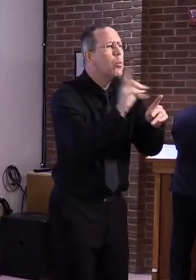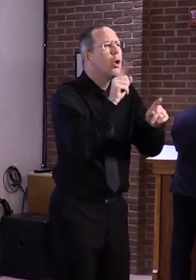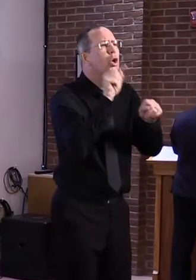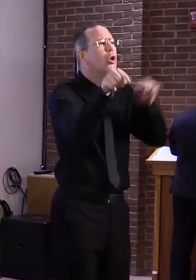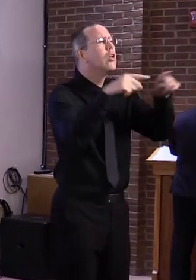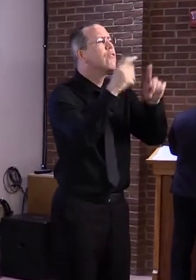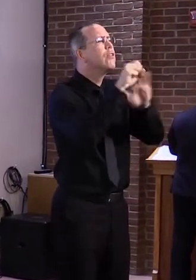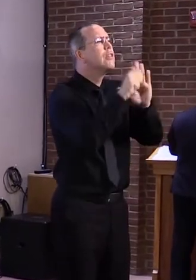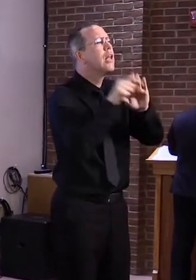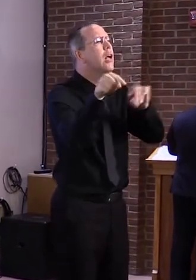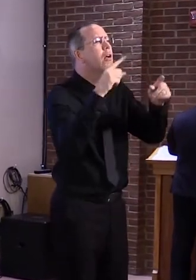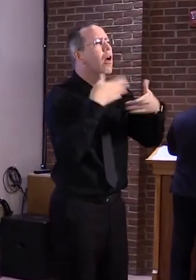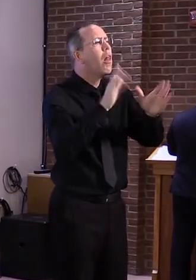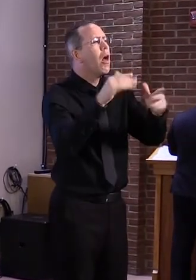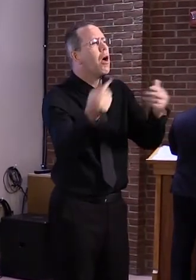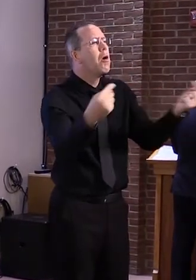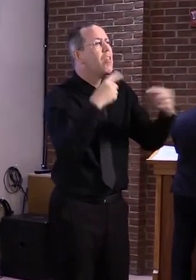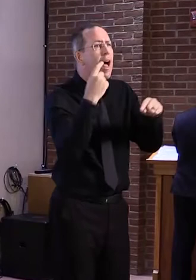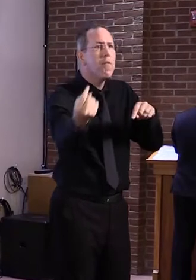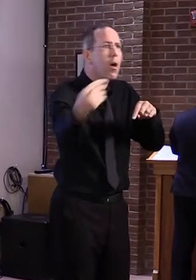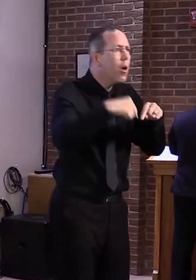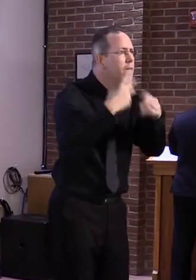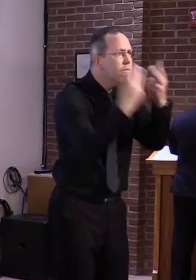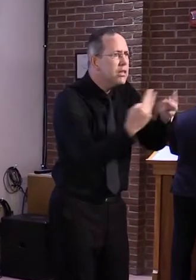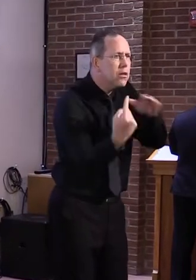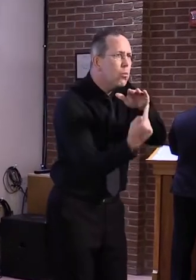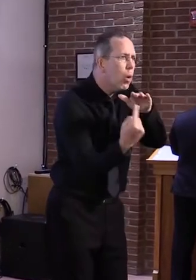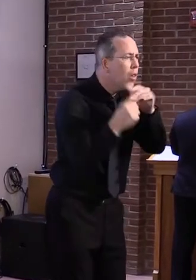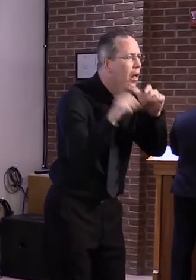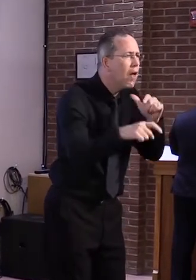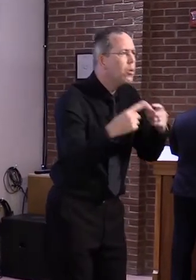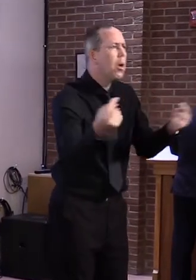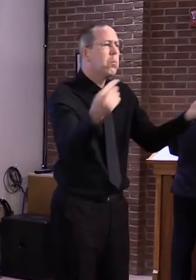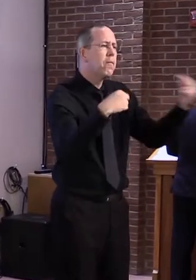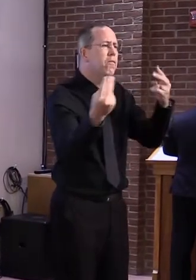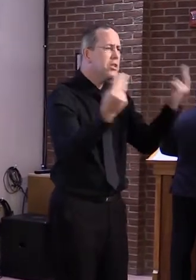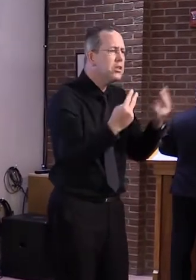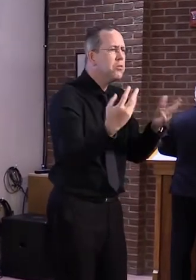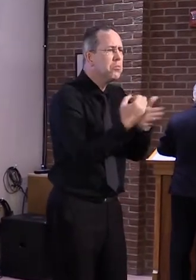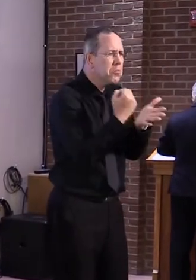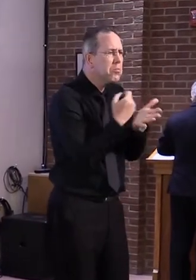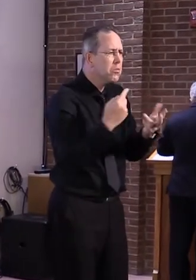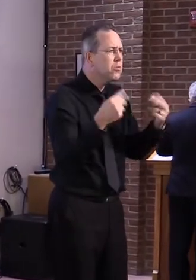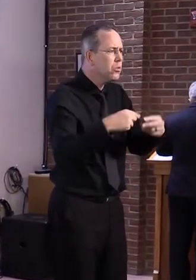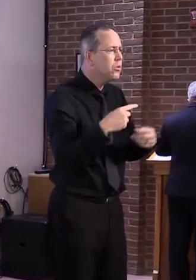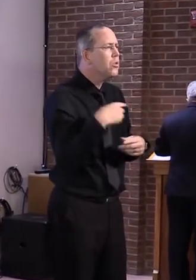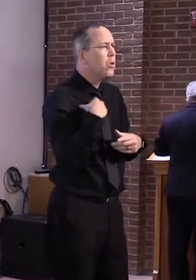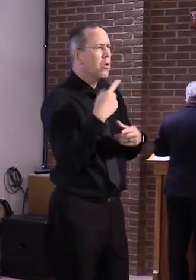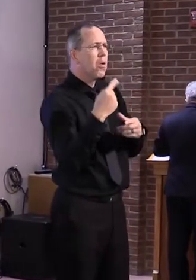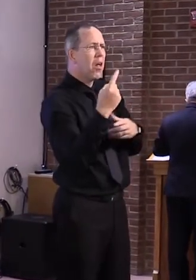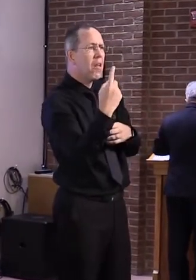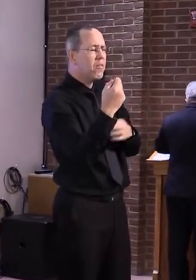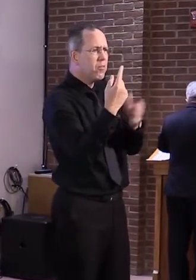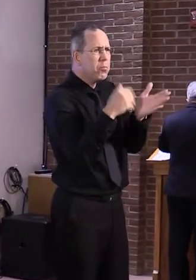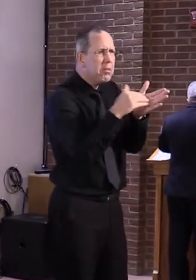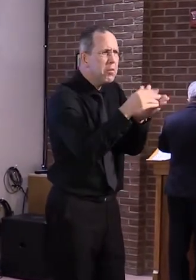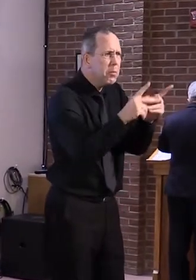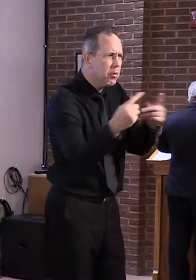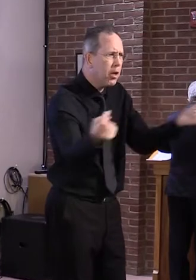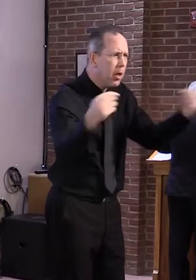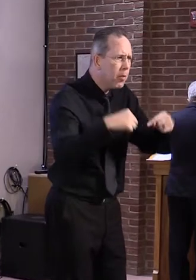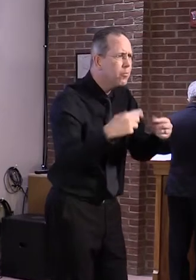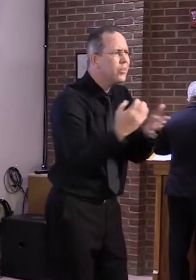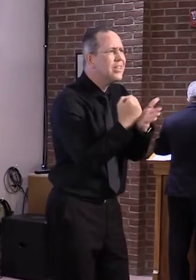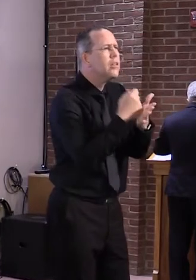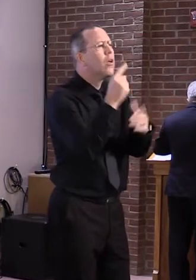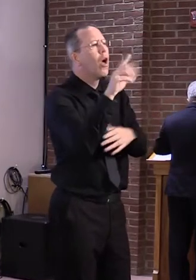our 400 active cases per million threshold to more states and could welcome those from safe counties within